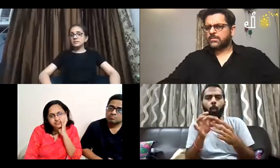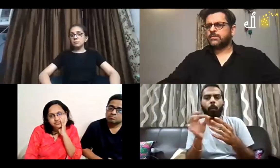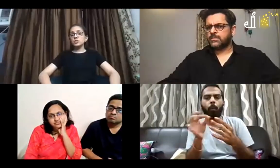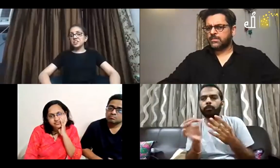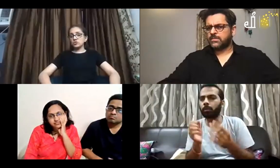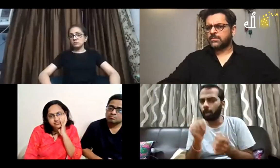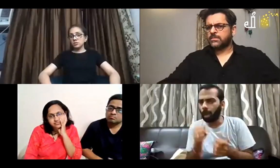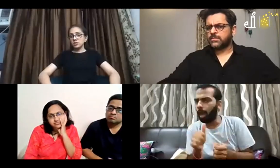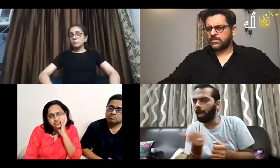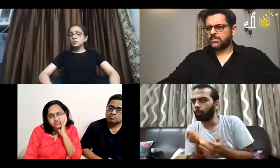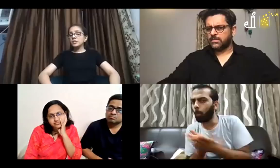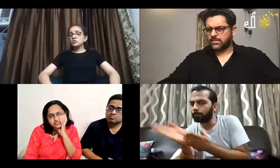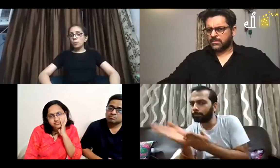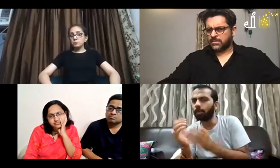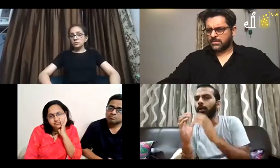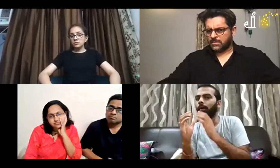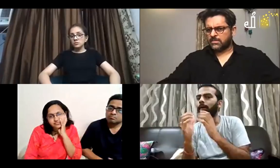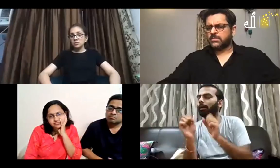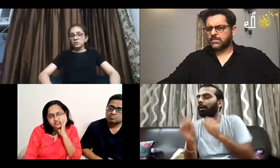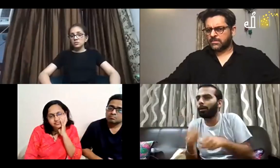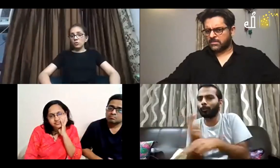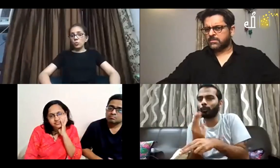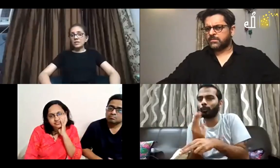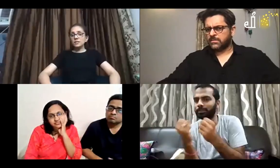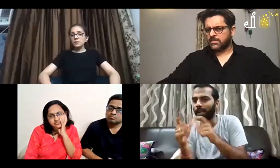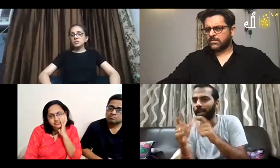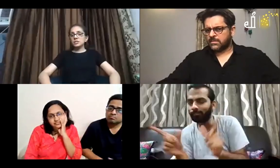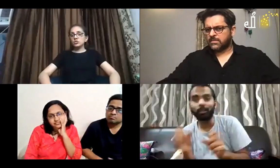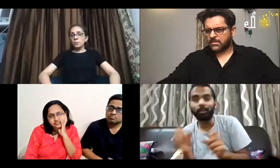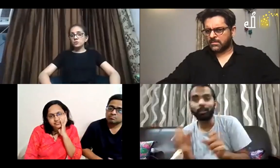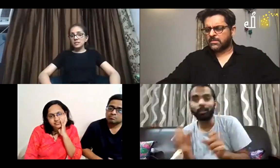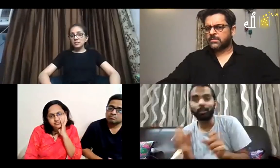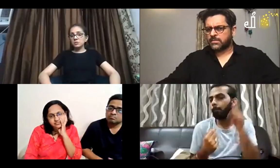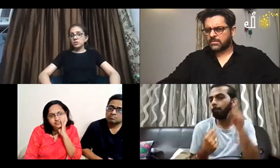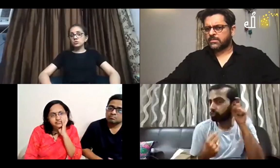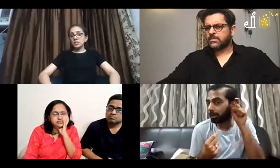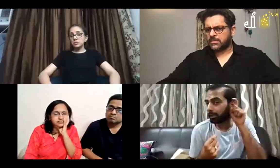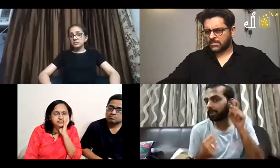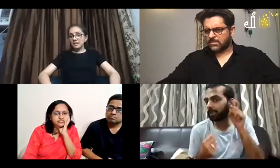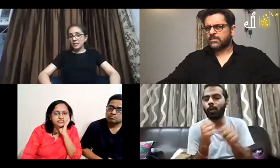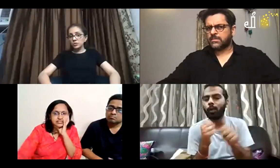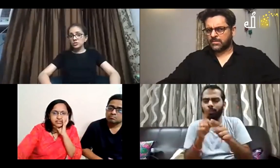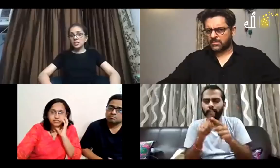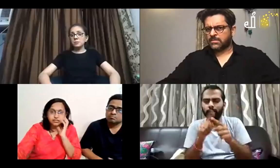understanding is communication options. What are the communication options that